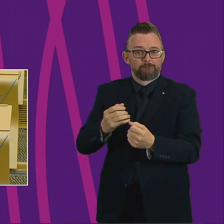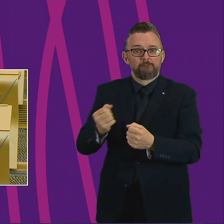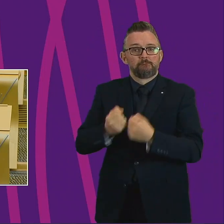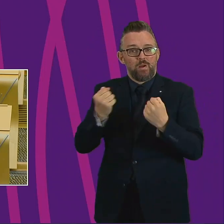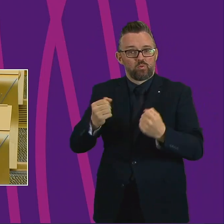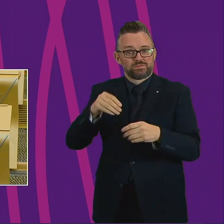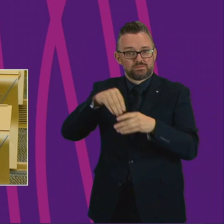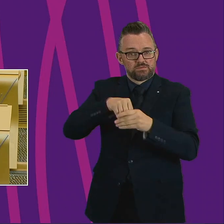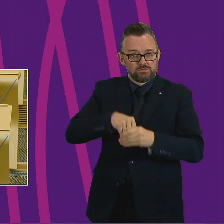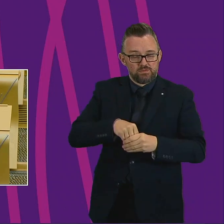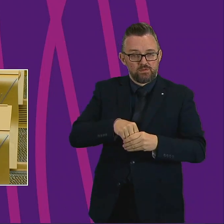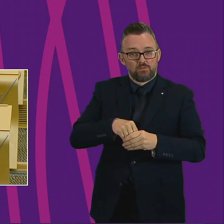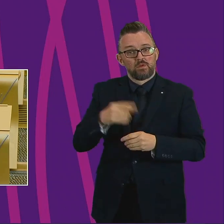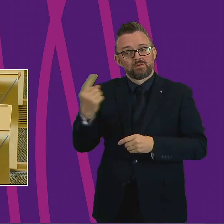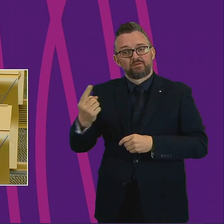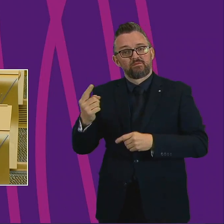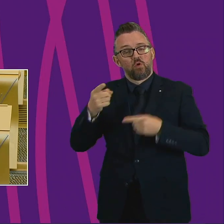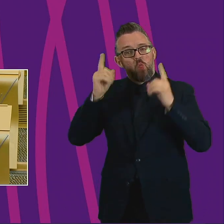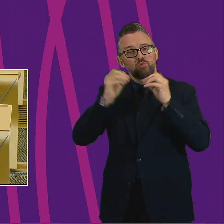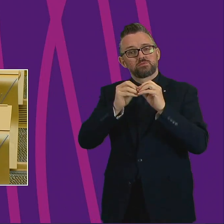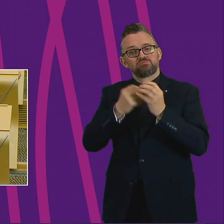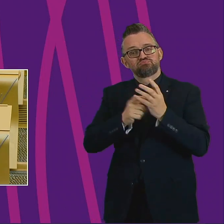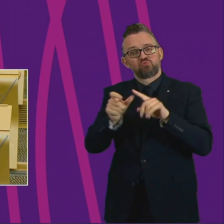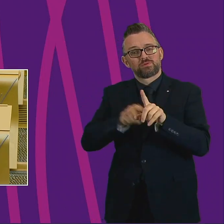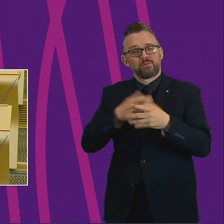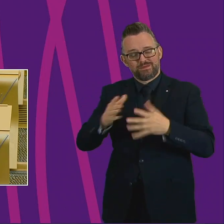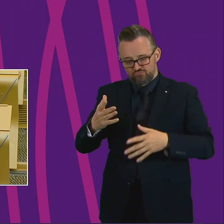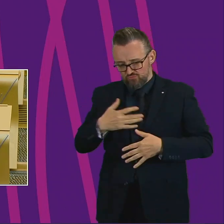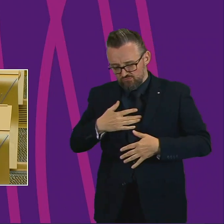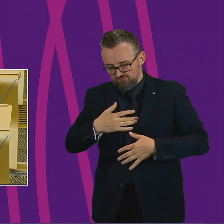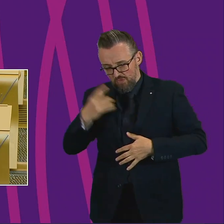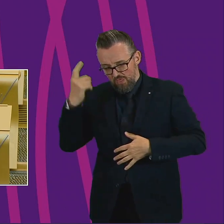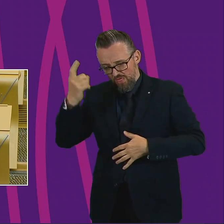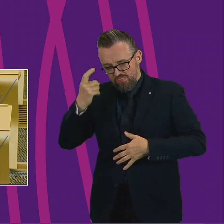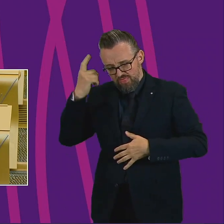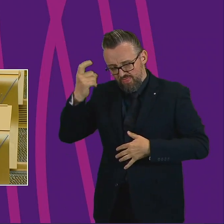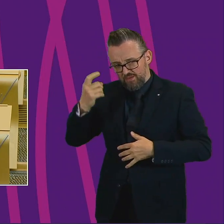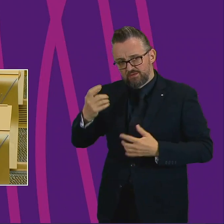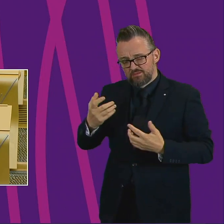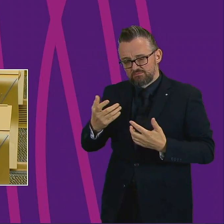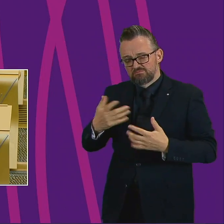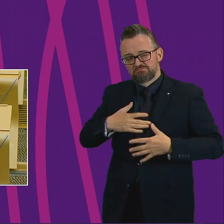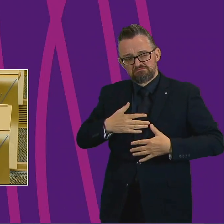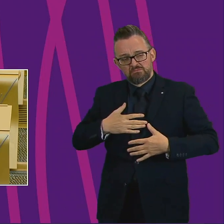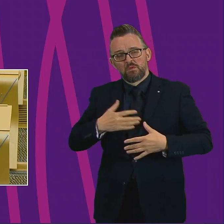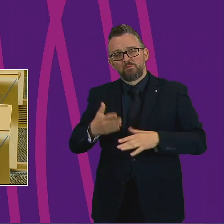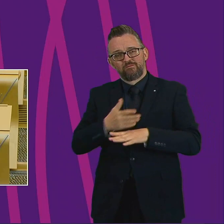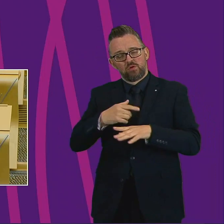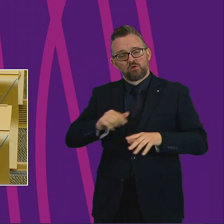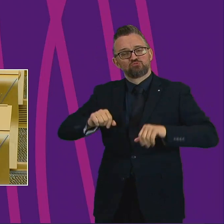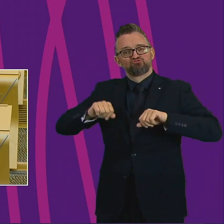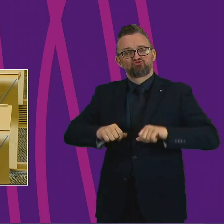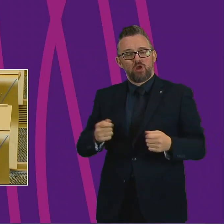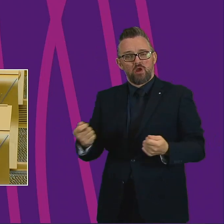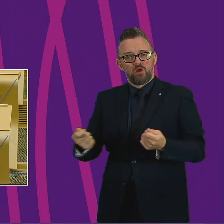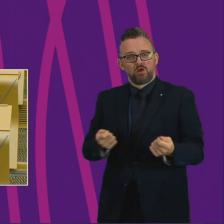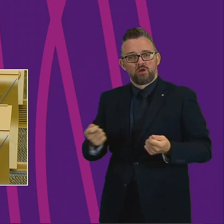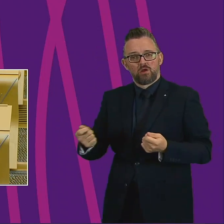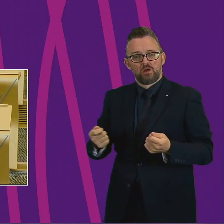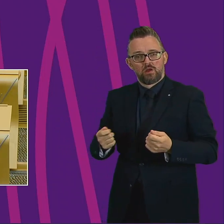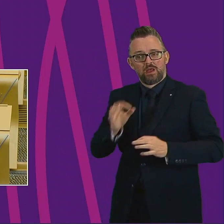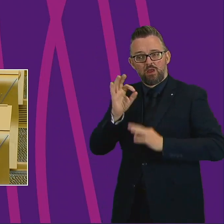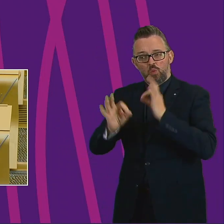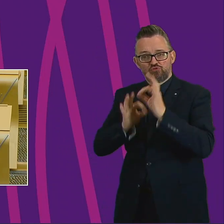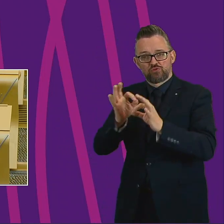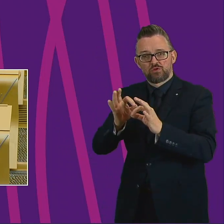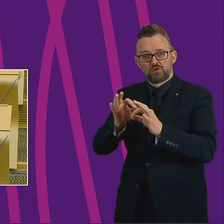that he has been very thoughtful before he agreed to chair the inquiry, because he is determined to get to